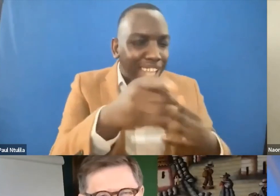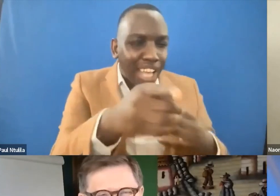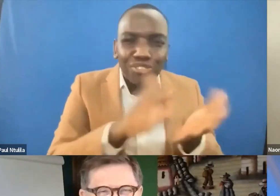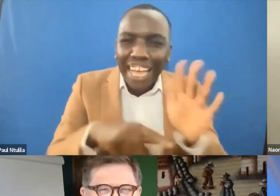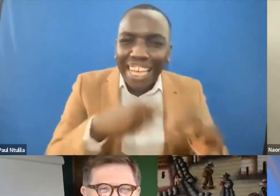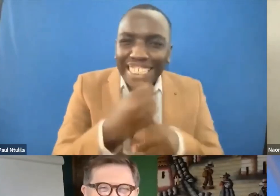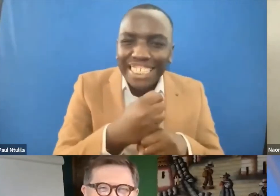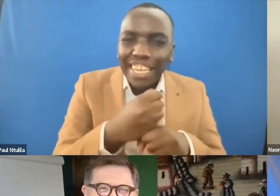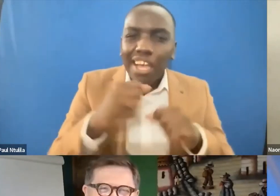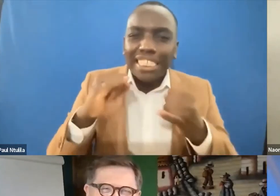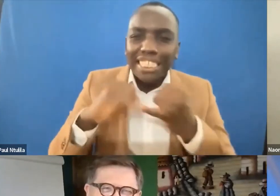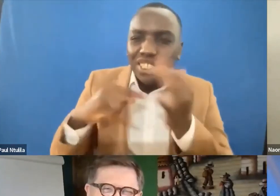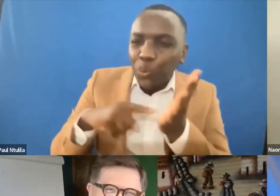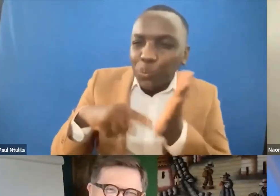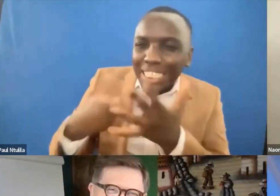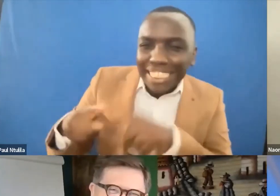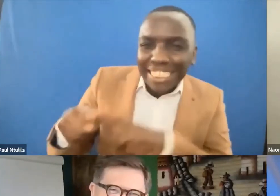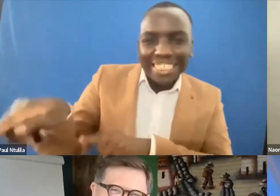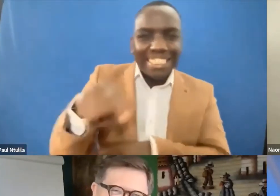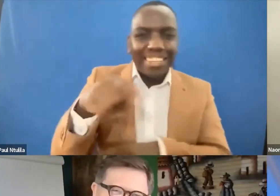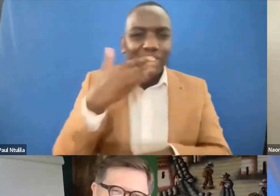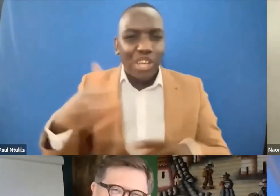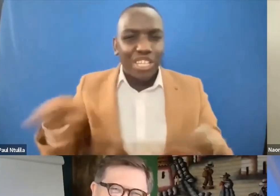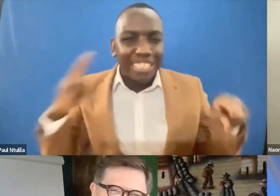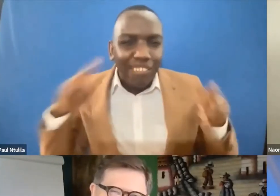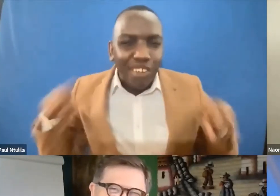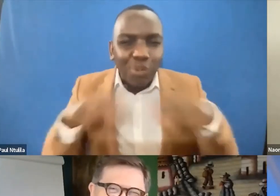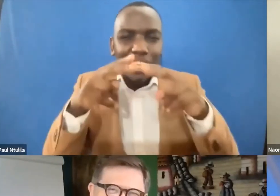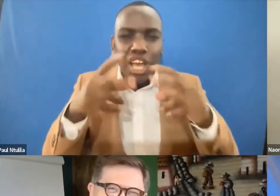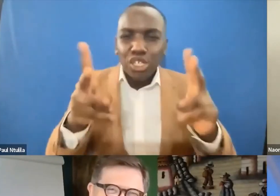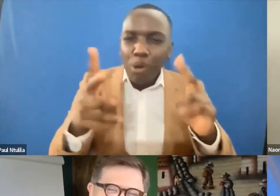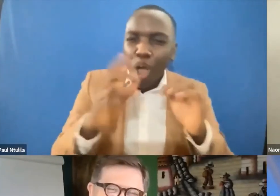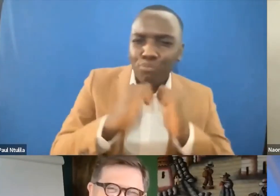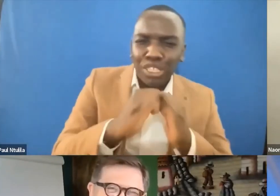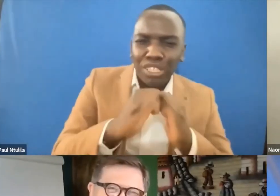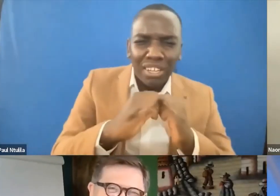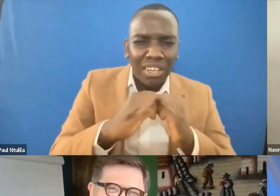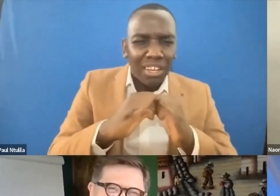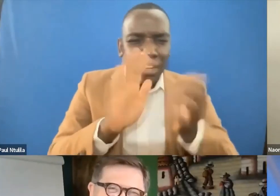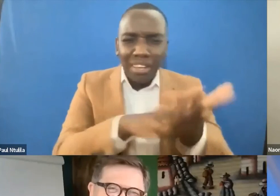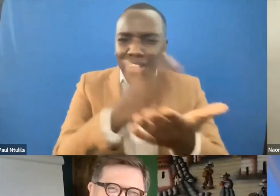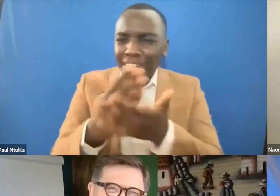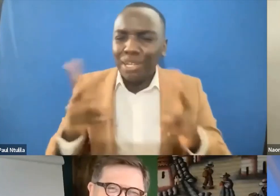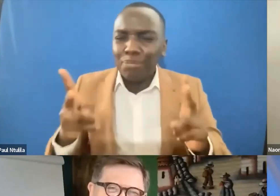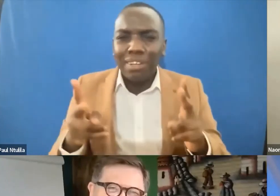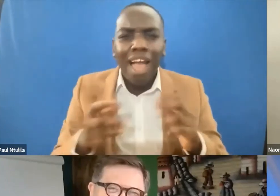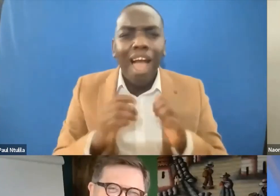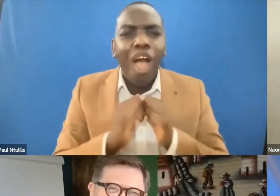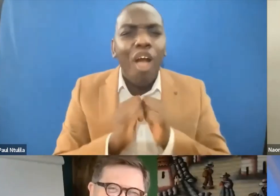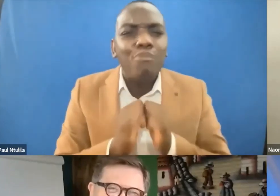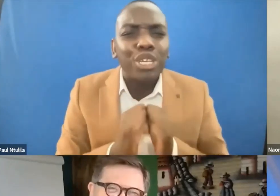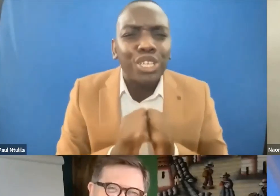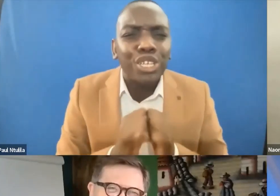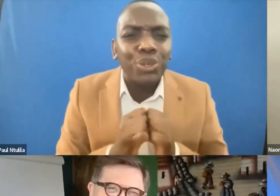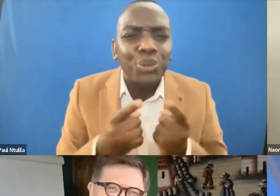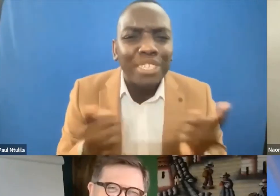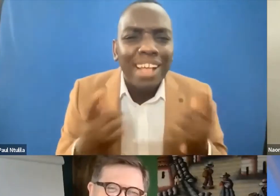speaker today. And thank you so much, Craig. Thank you, Stuart. Thank you to everybody who has invited me.